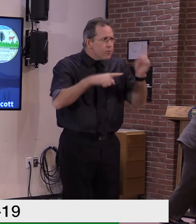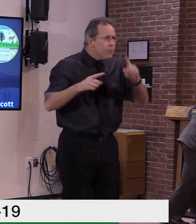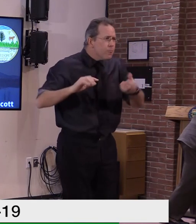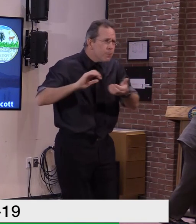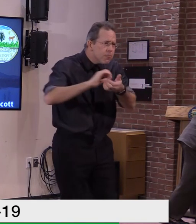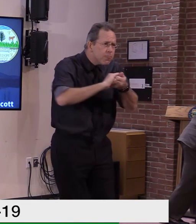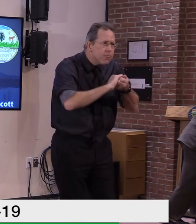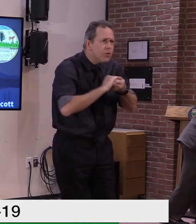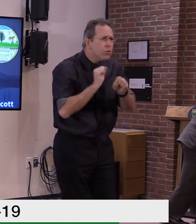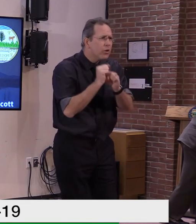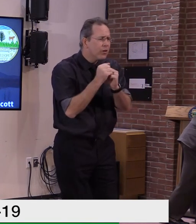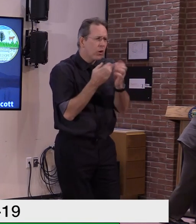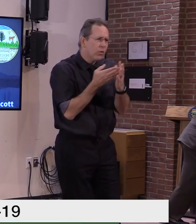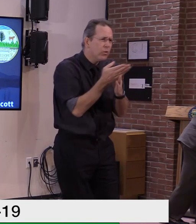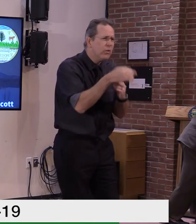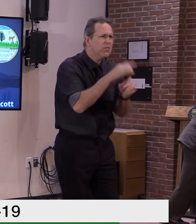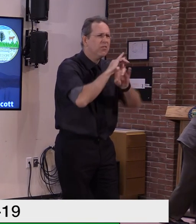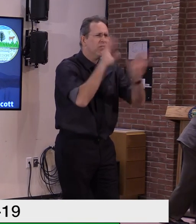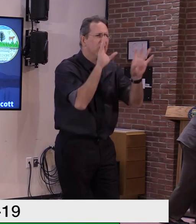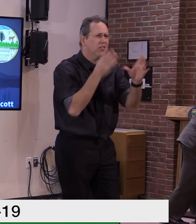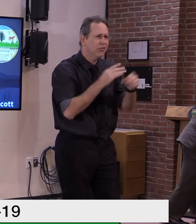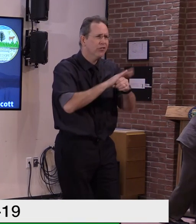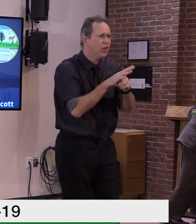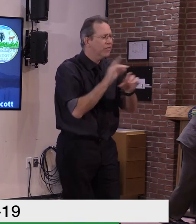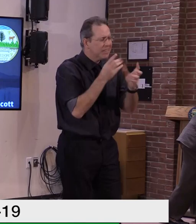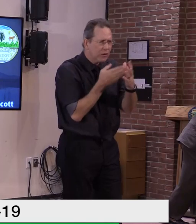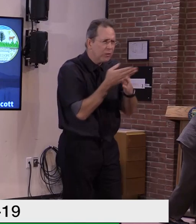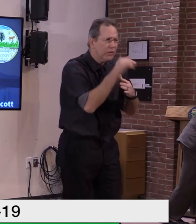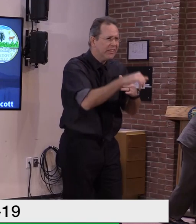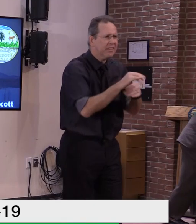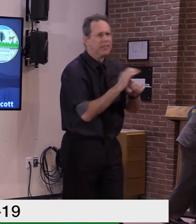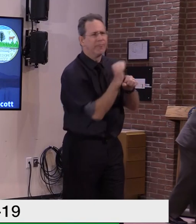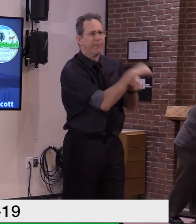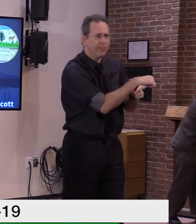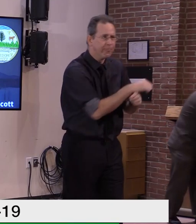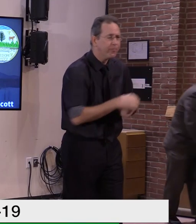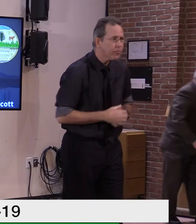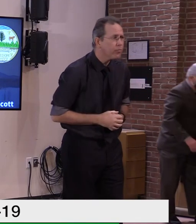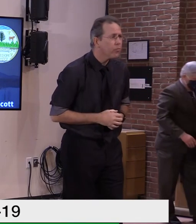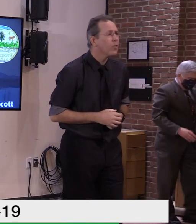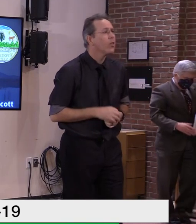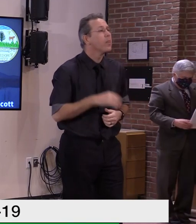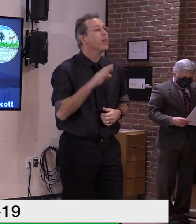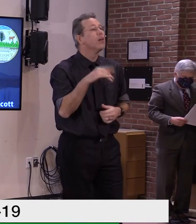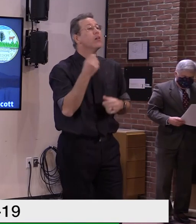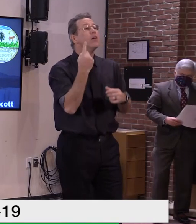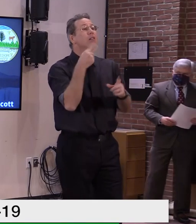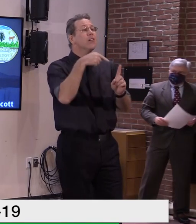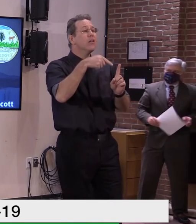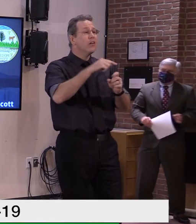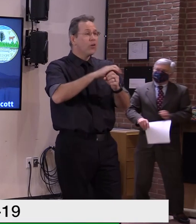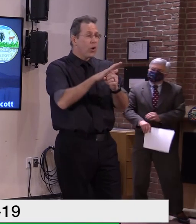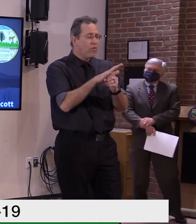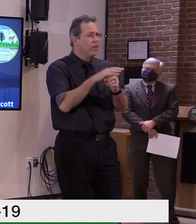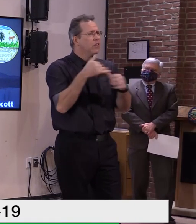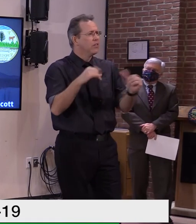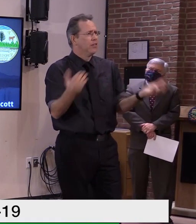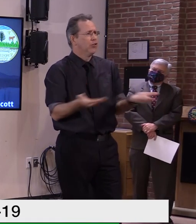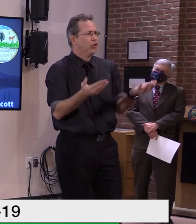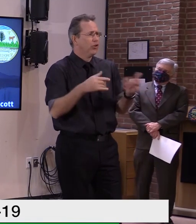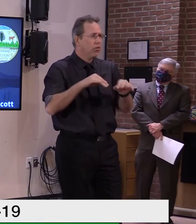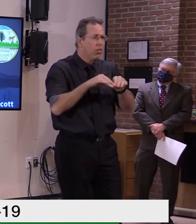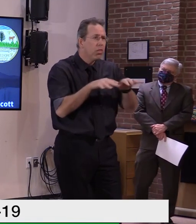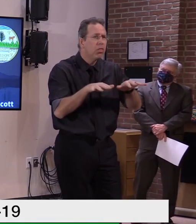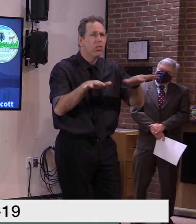remain. And as this continues to attack our long-term care facilities, it's important that we stay